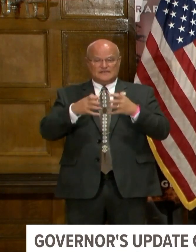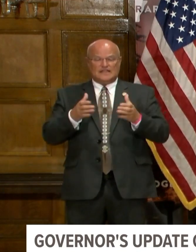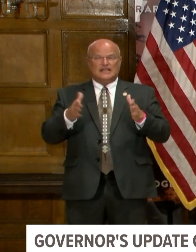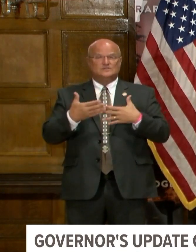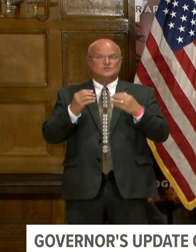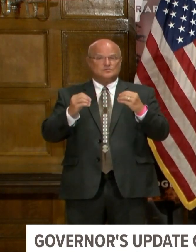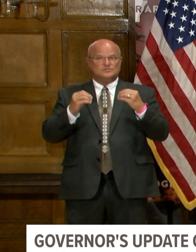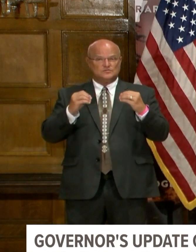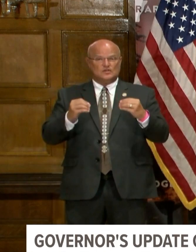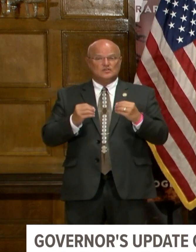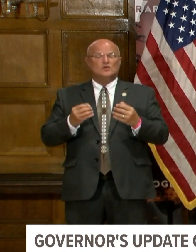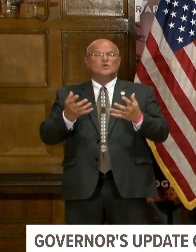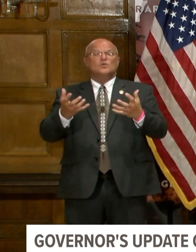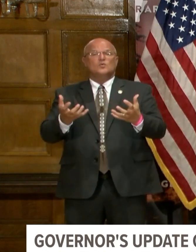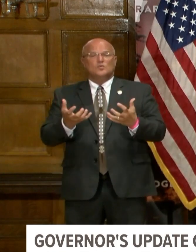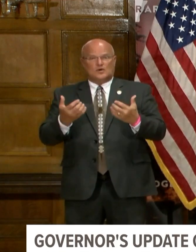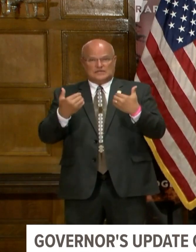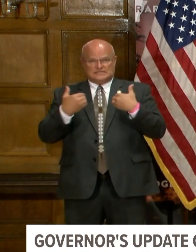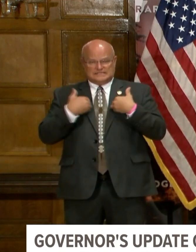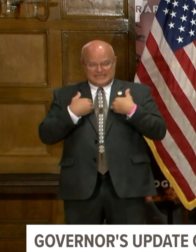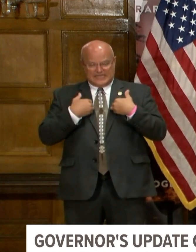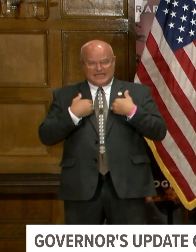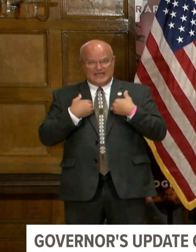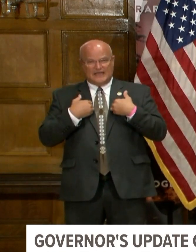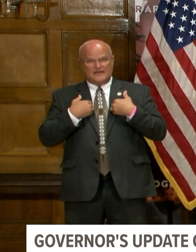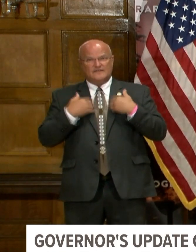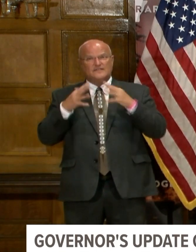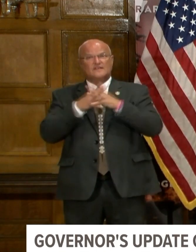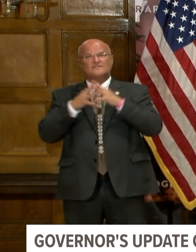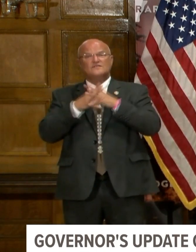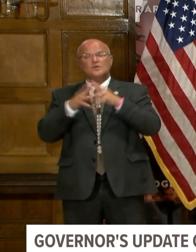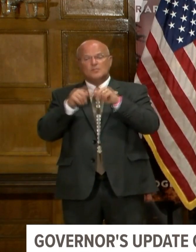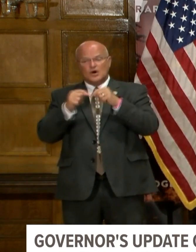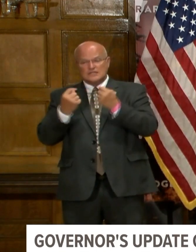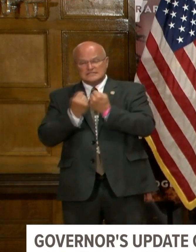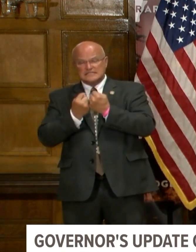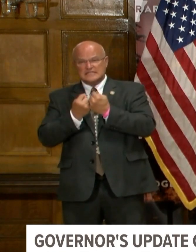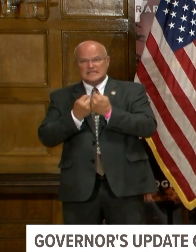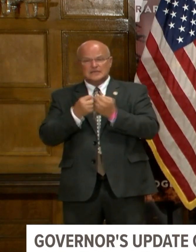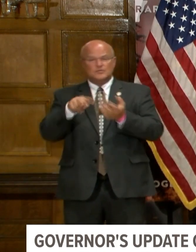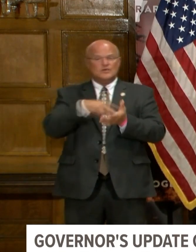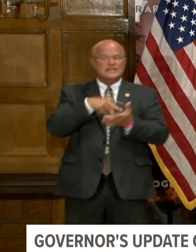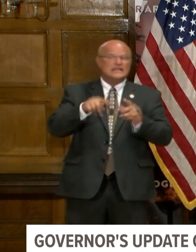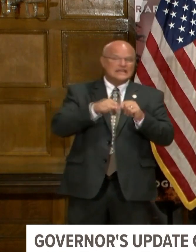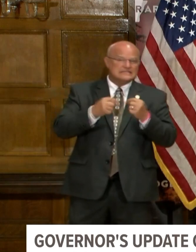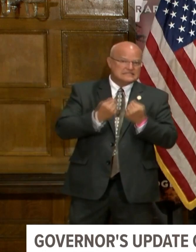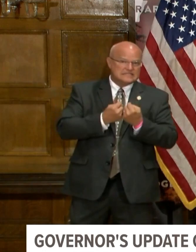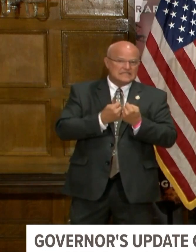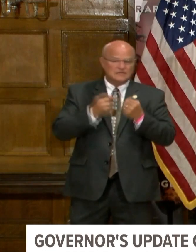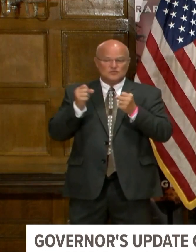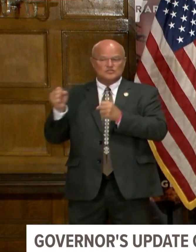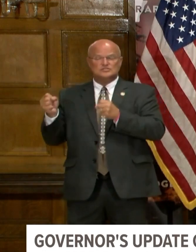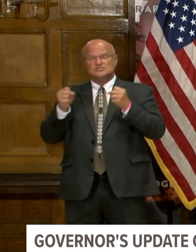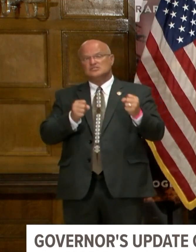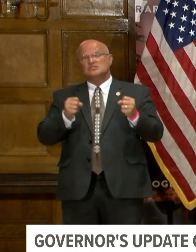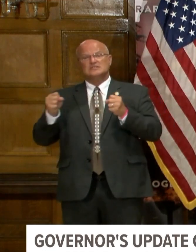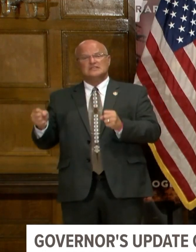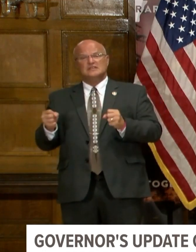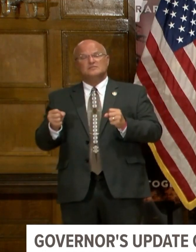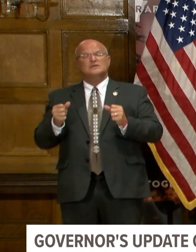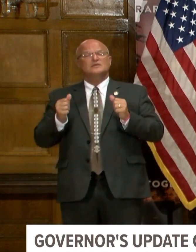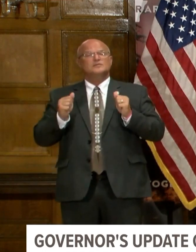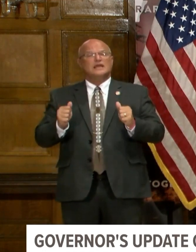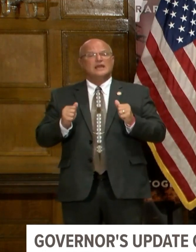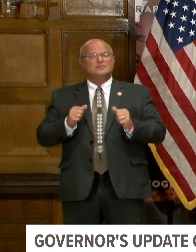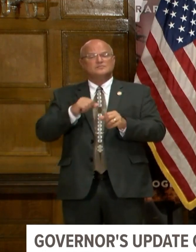classroom instruction, that want to have their football team or their dance team or their cheer team to be